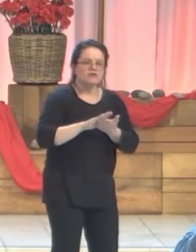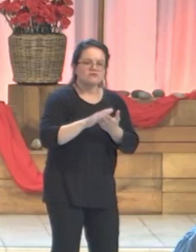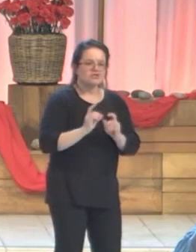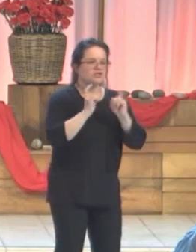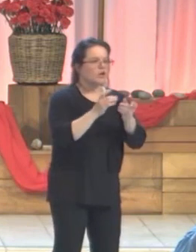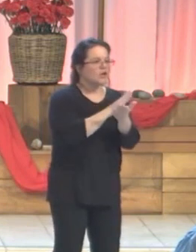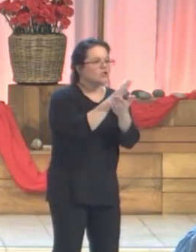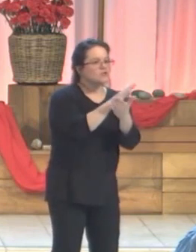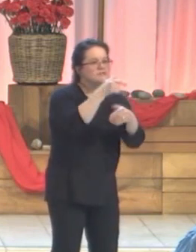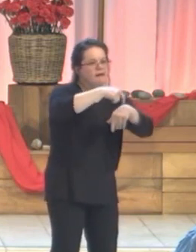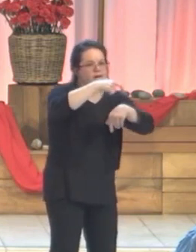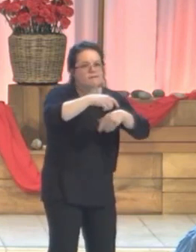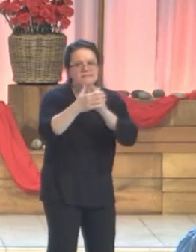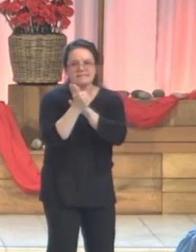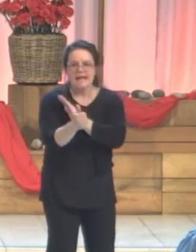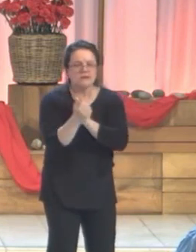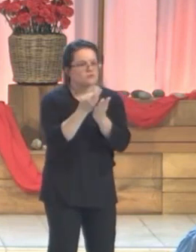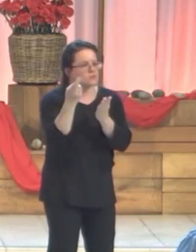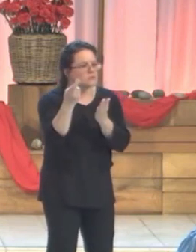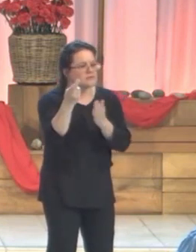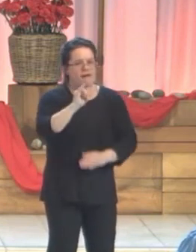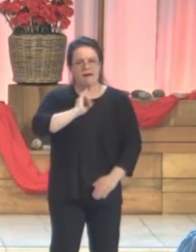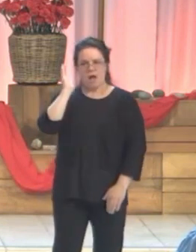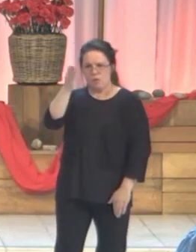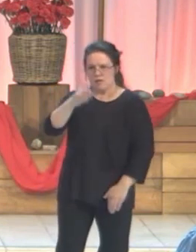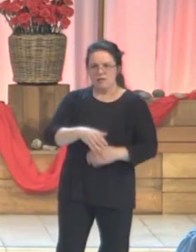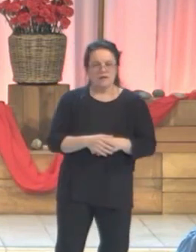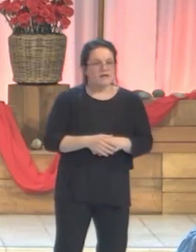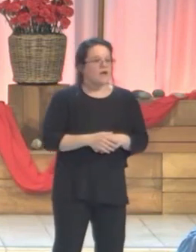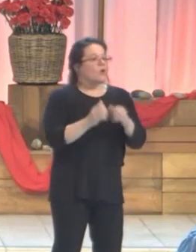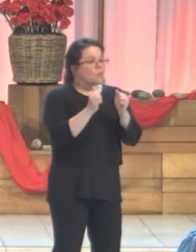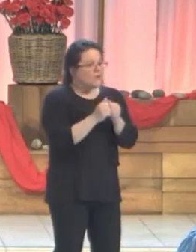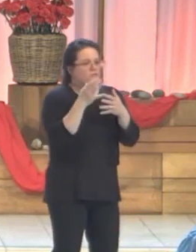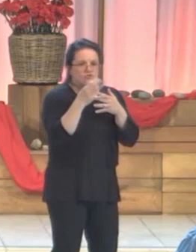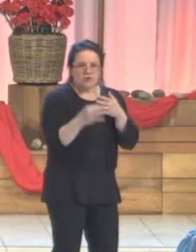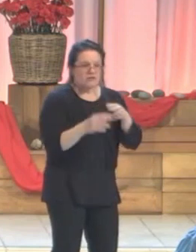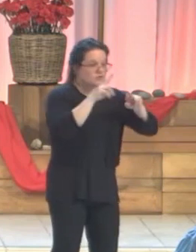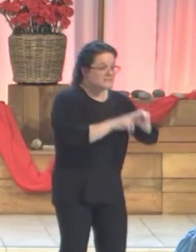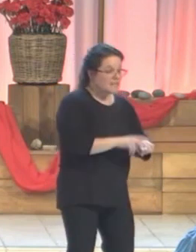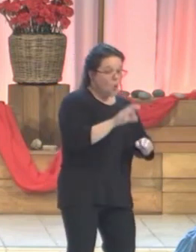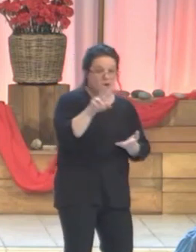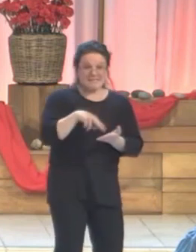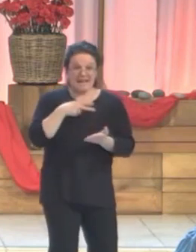your time, your talent, and your resources? When given the choice to sit out or